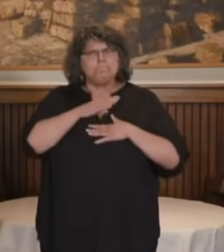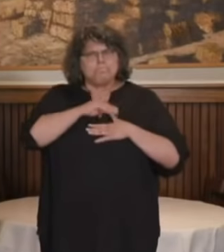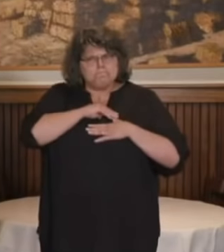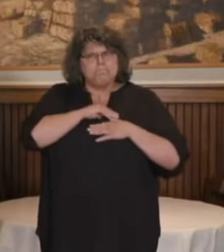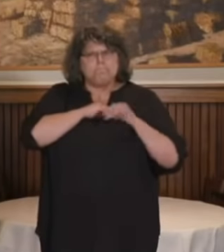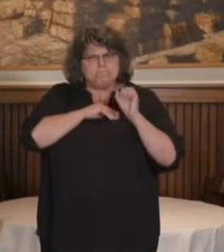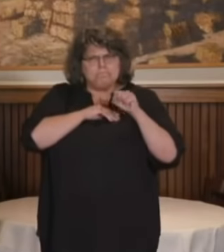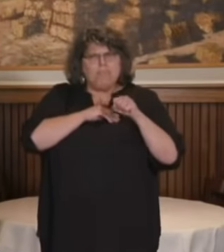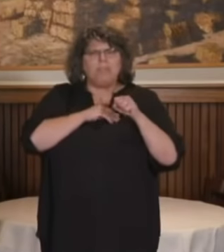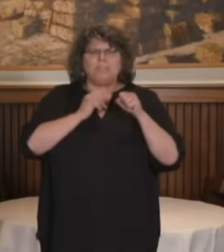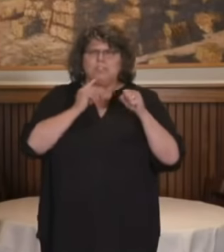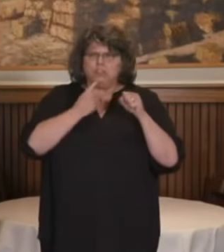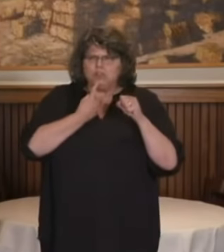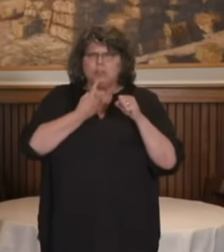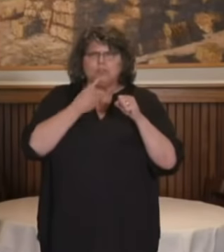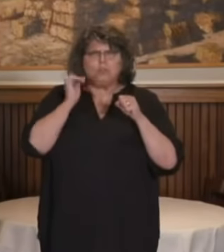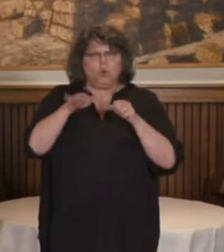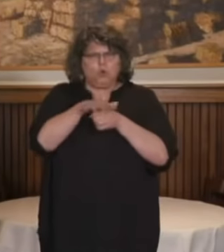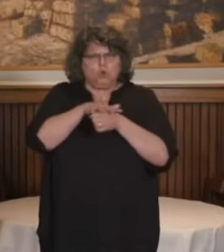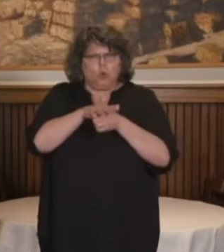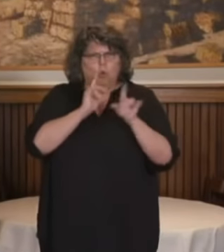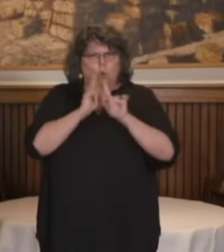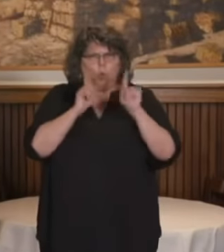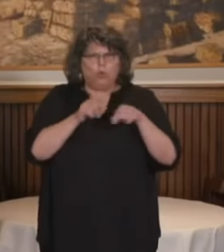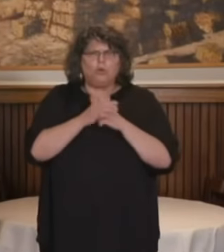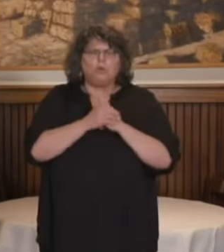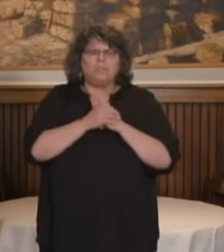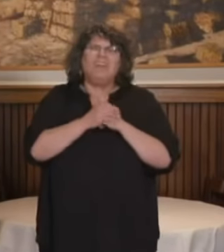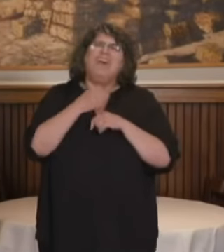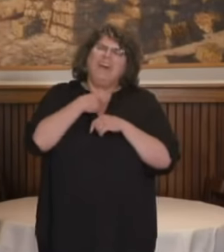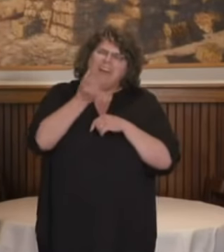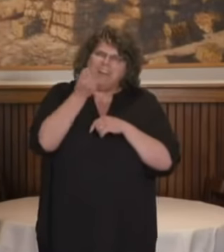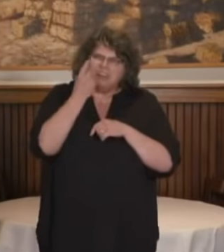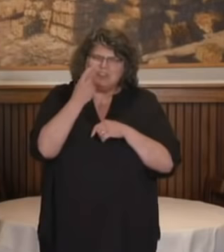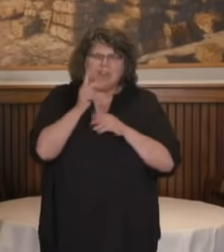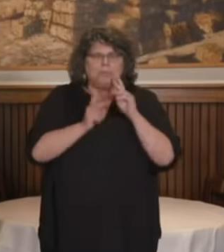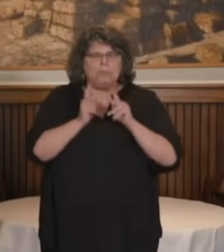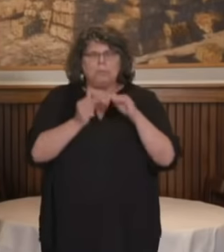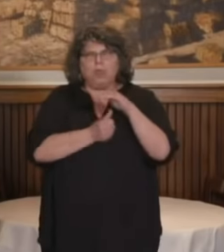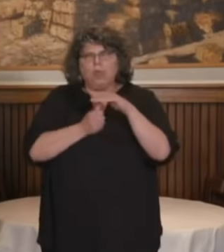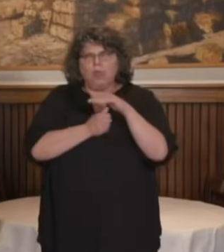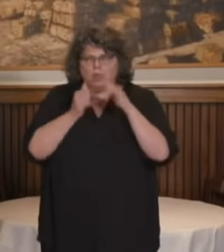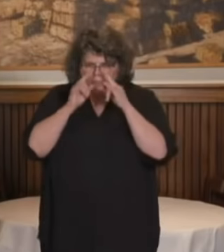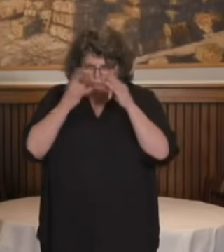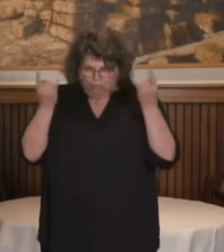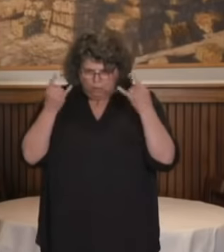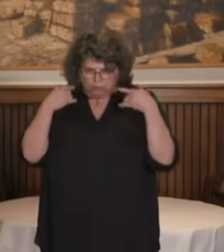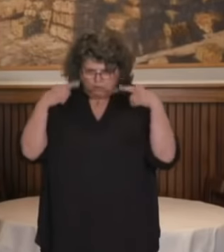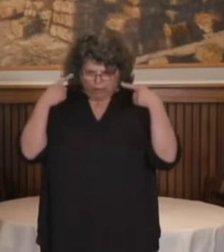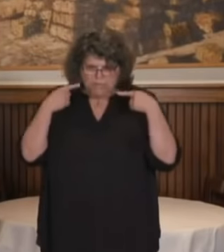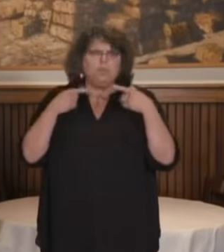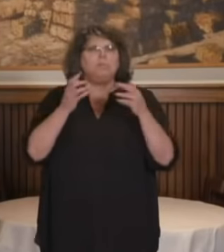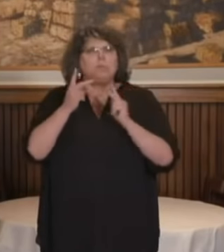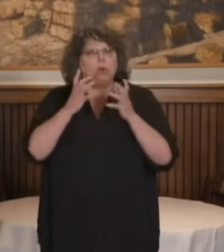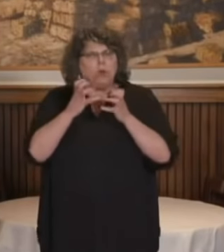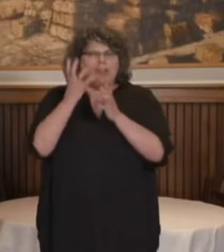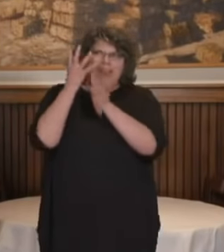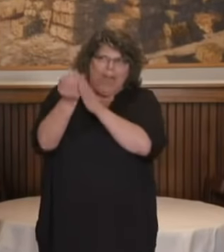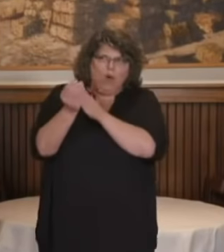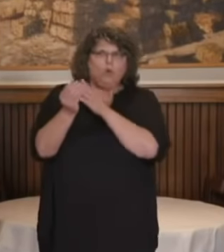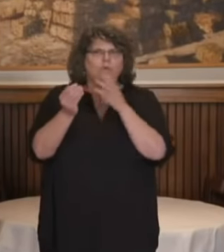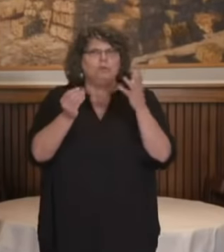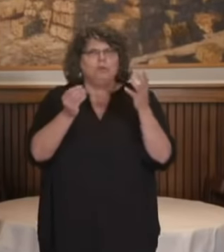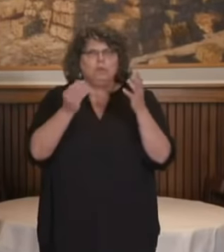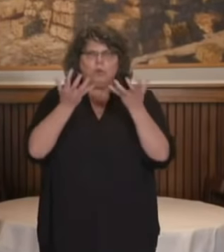these statewide orders, despite, again, I recognize the cabin fever and the need and desire so many people have to,